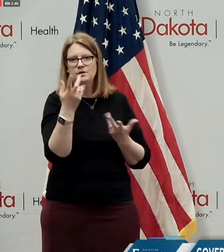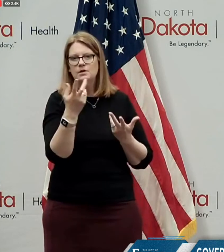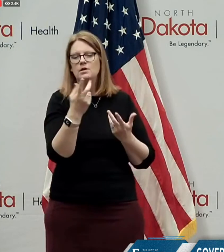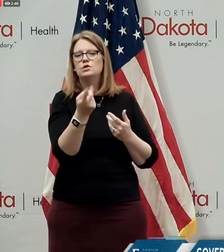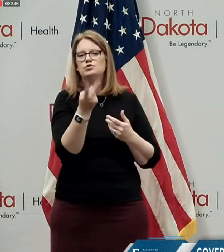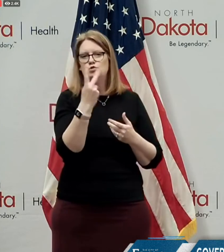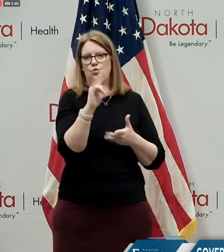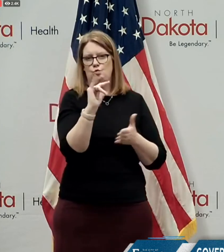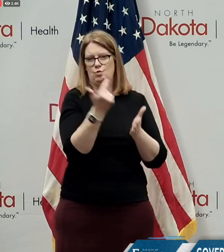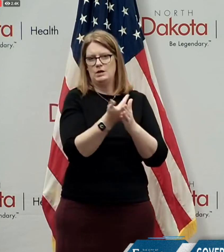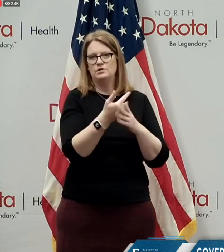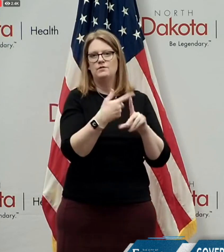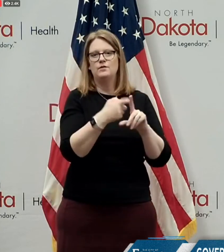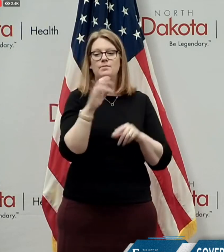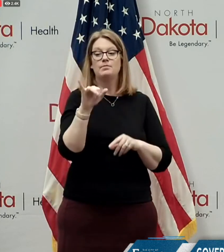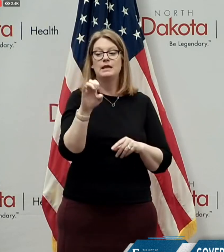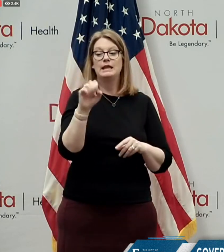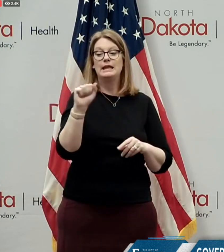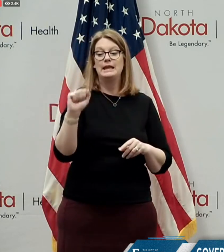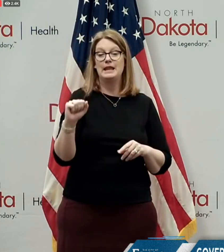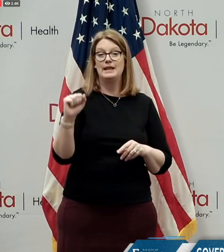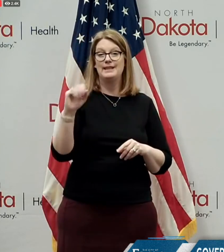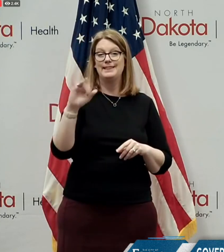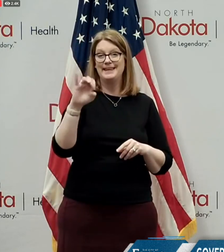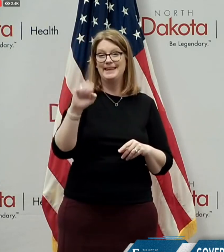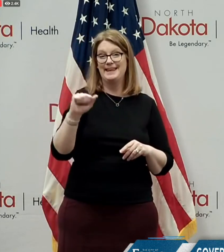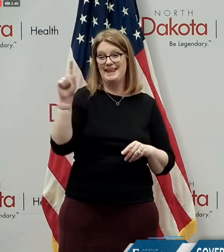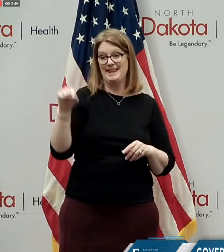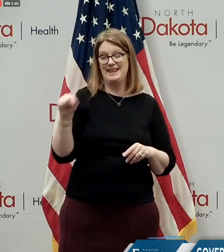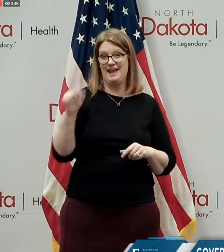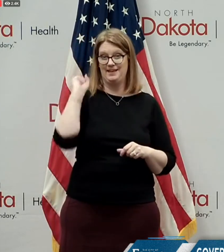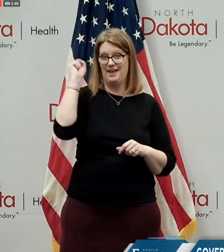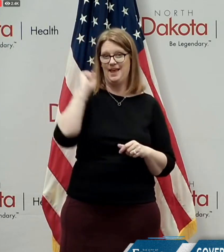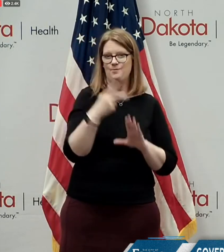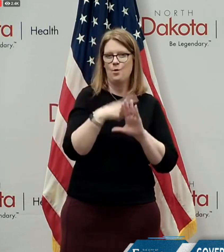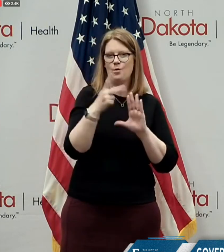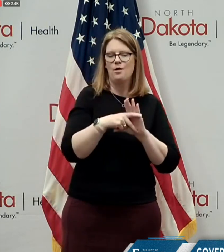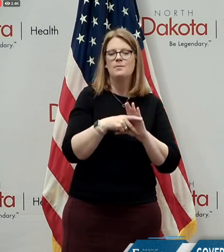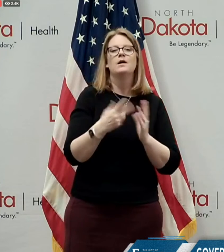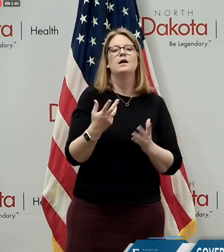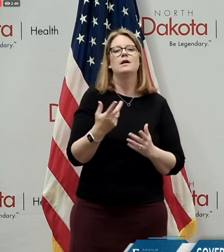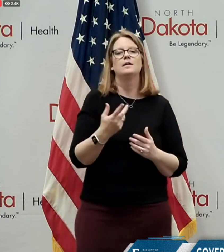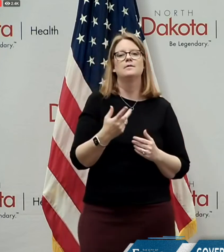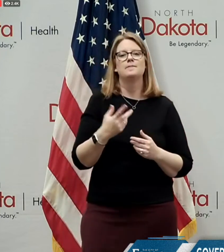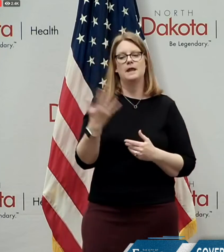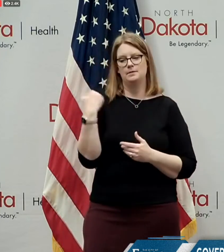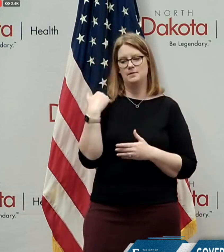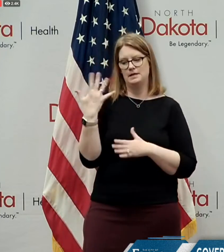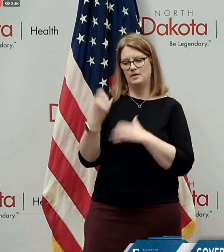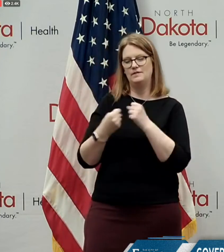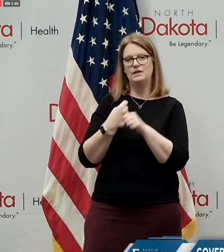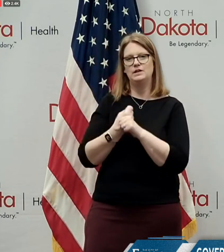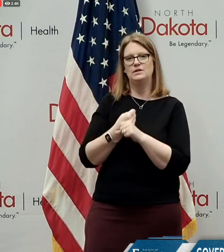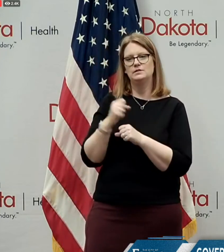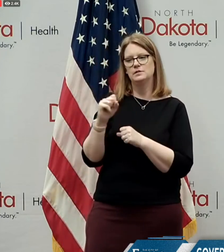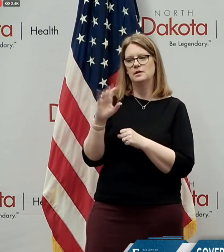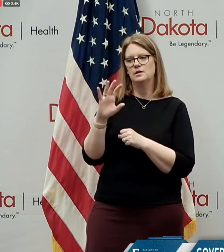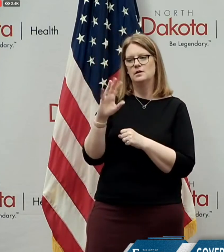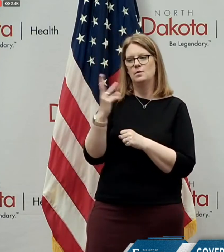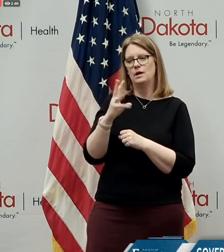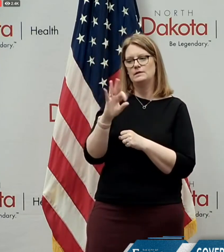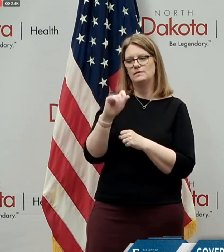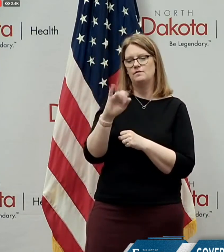graduates from the YEA program about their businesses and experience. And over the past 5 years, Fargo-Moorhead West Fargo's Chamber's